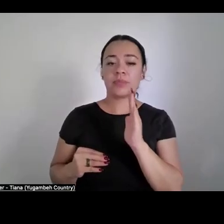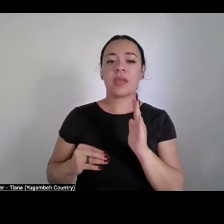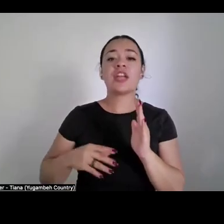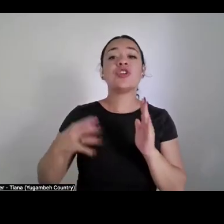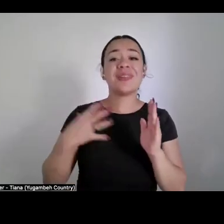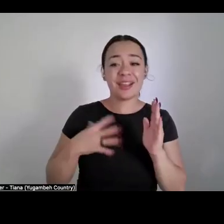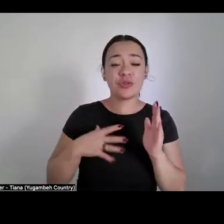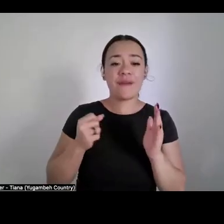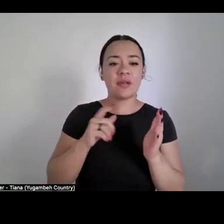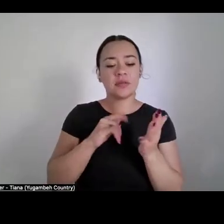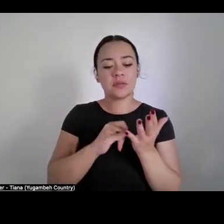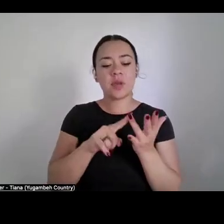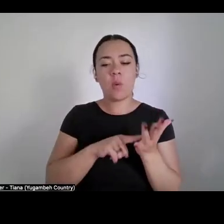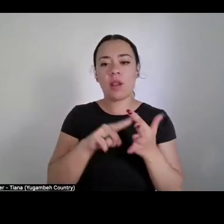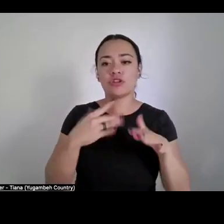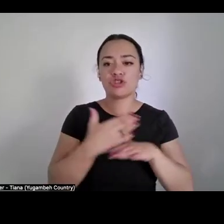trader ABN.